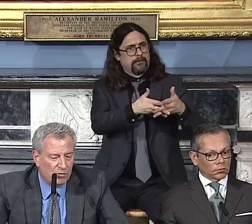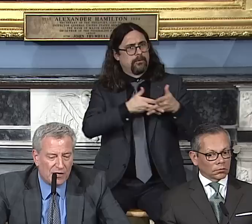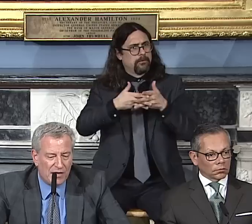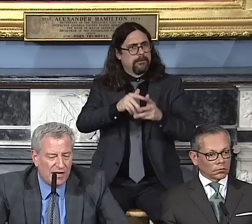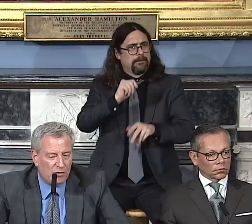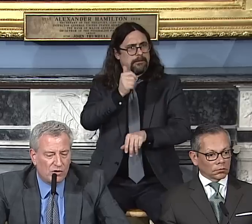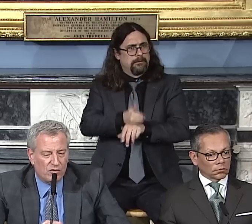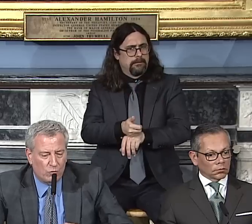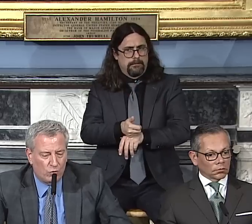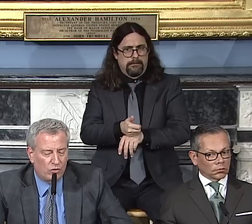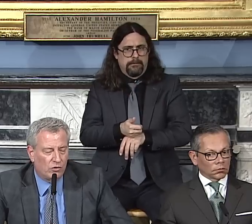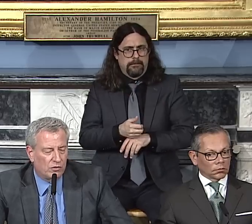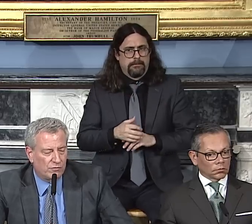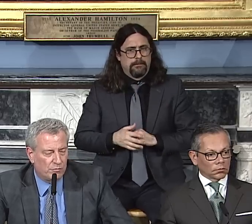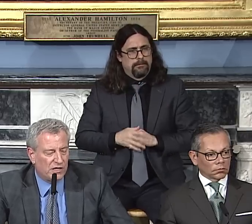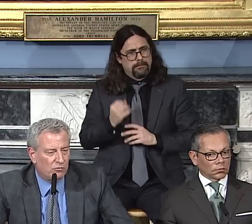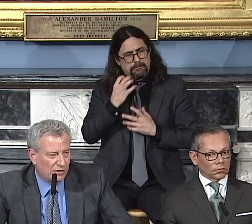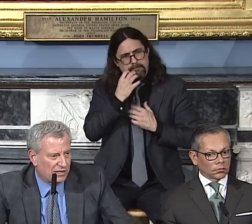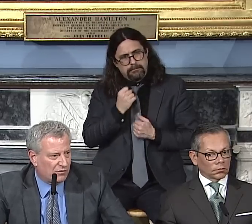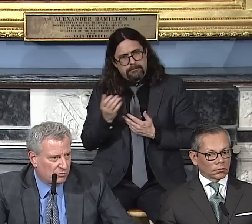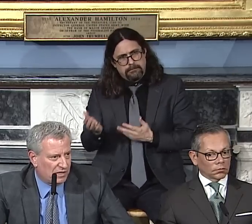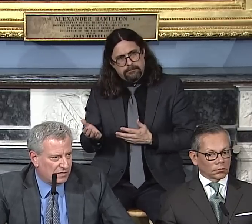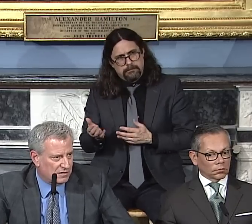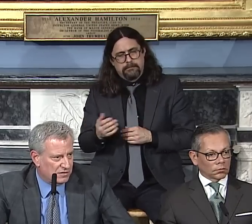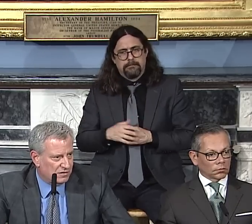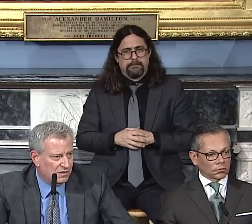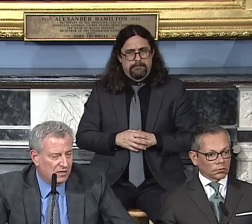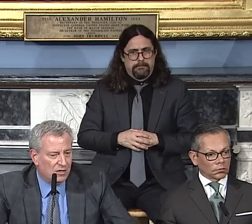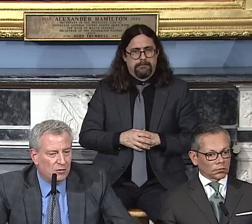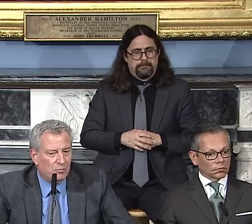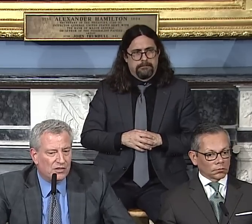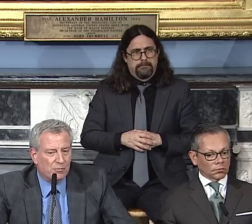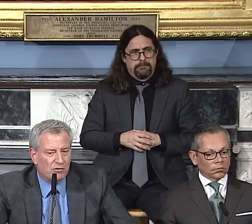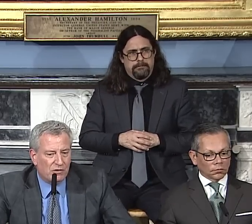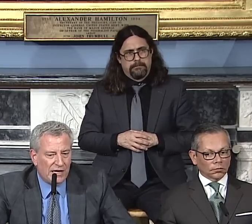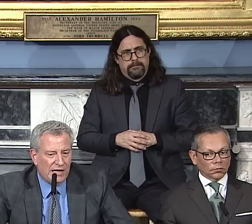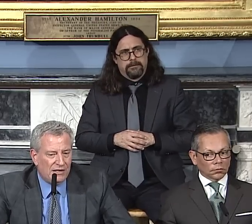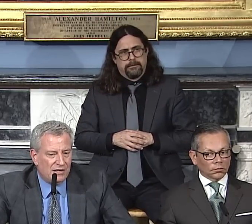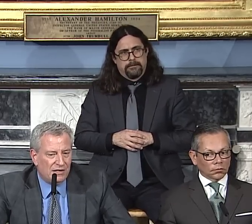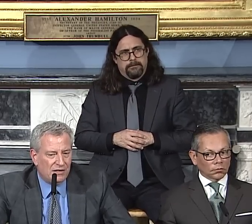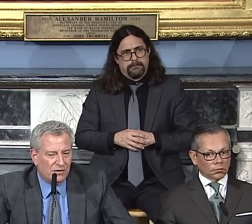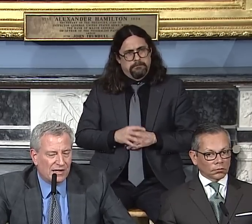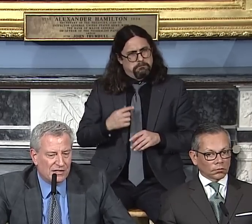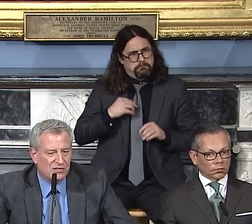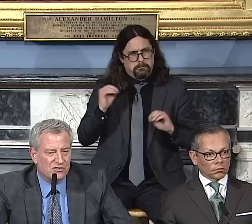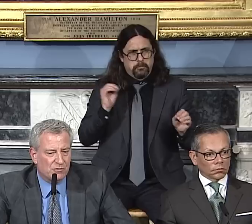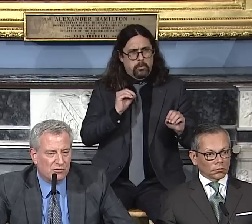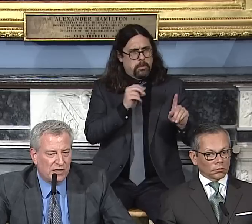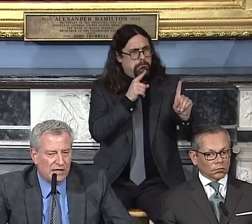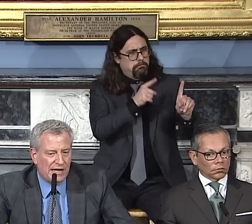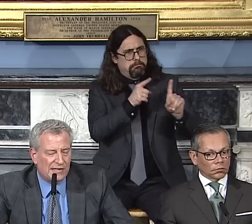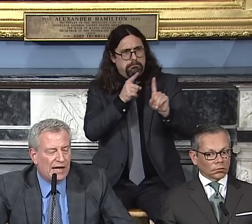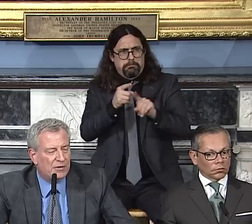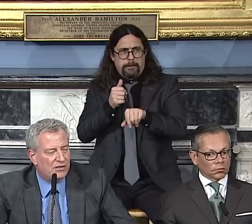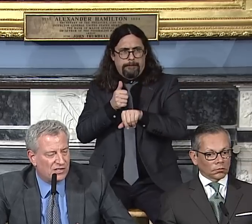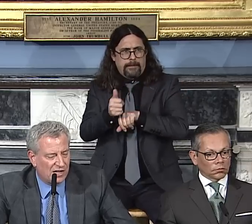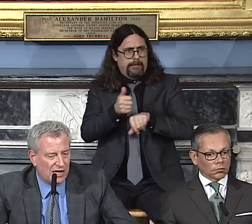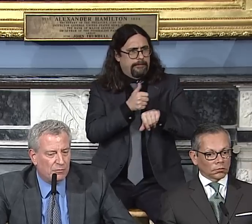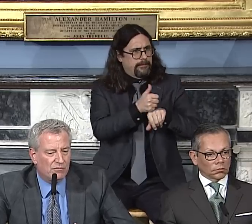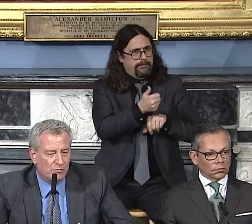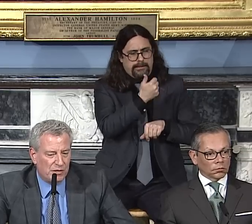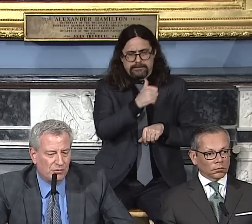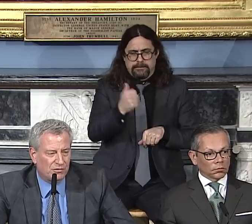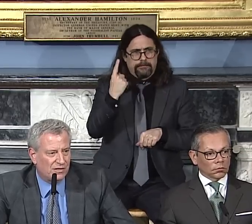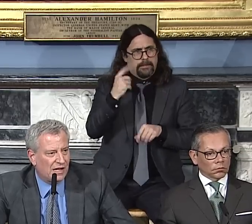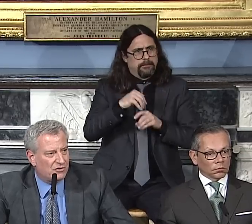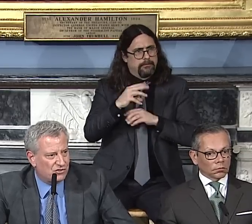I don't blame anyone in the world for being really careful about that decision. But the parade, you know, the cancellation of the parade had to happen in